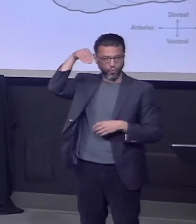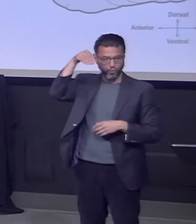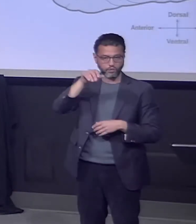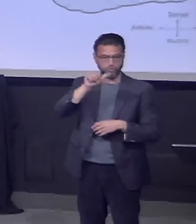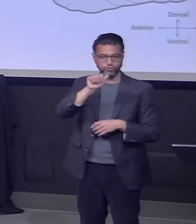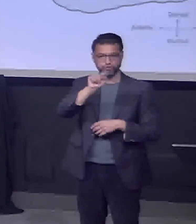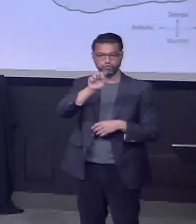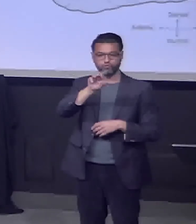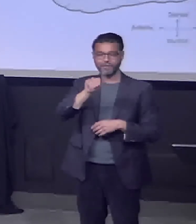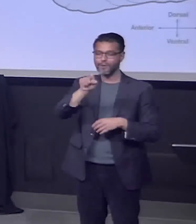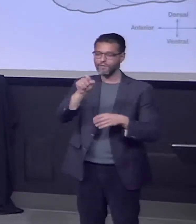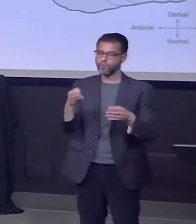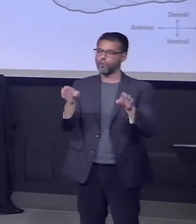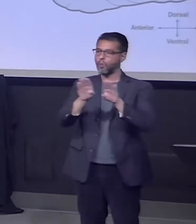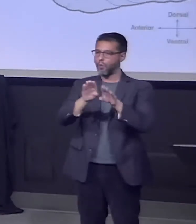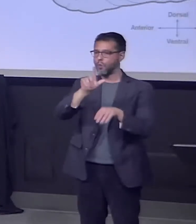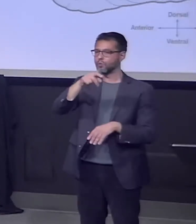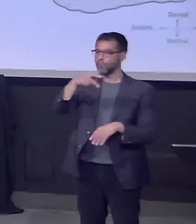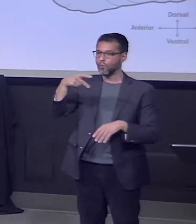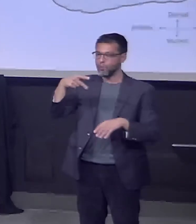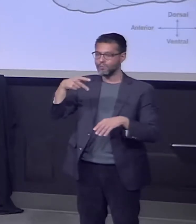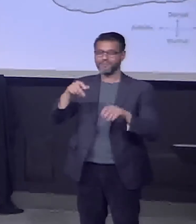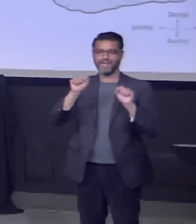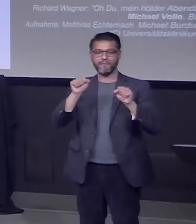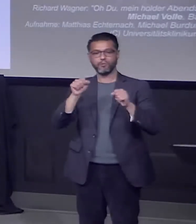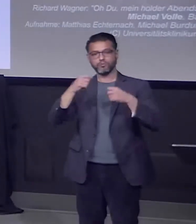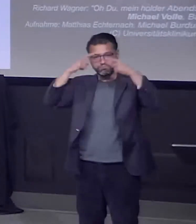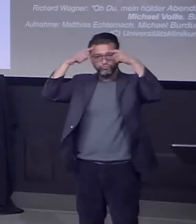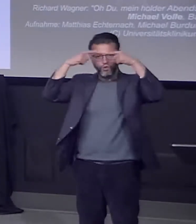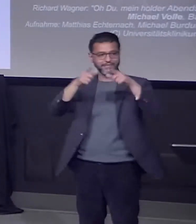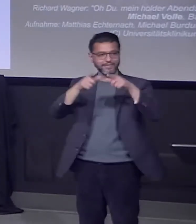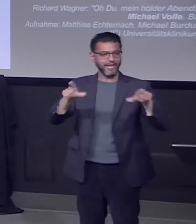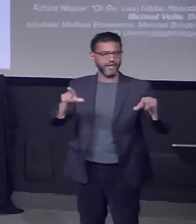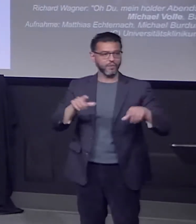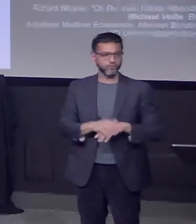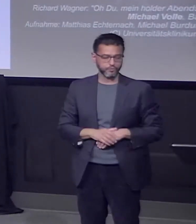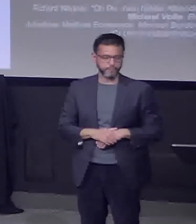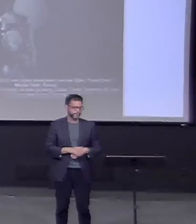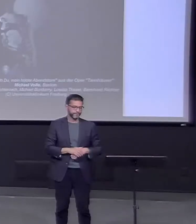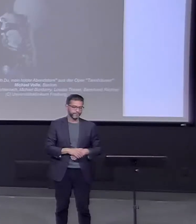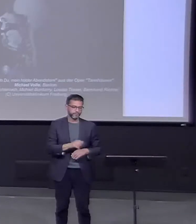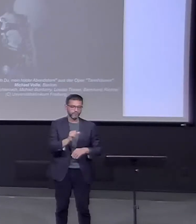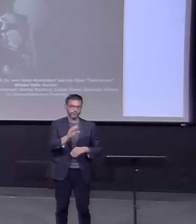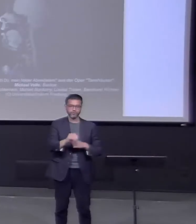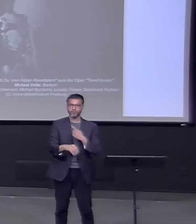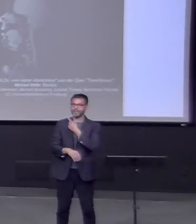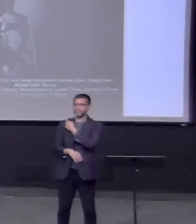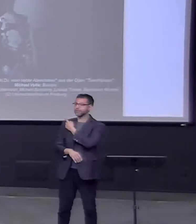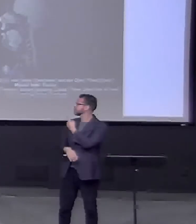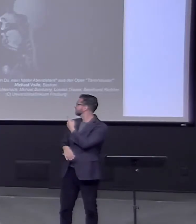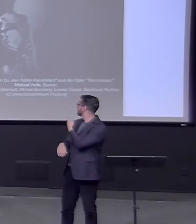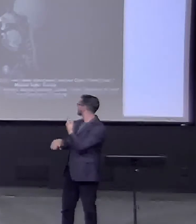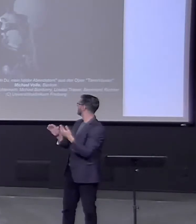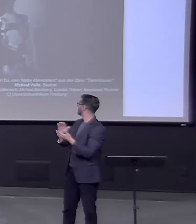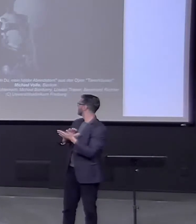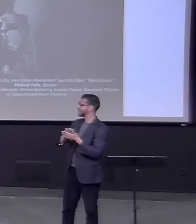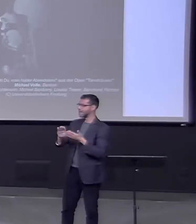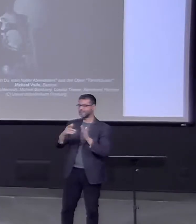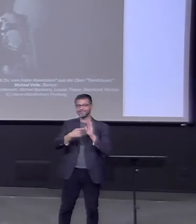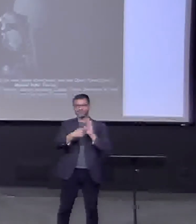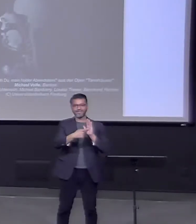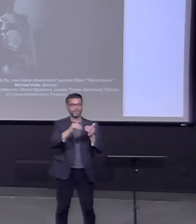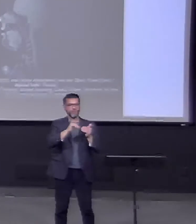the loop in order to be able to process language. So here's a nice example of studying